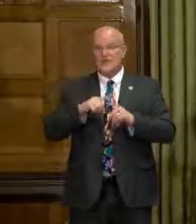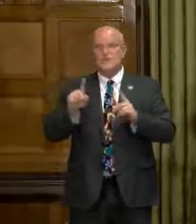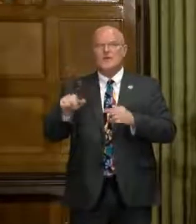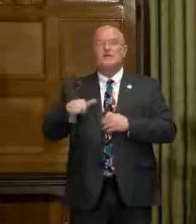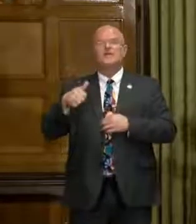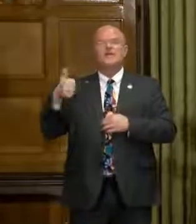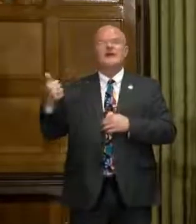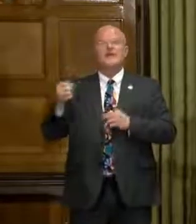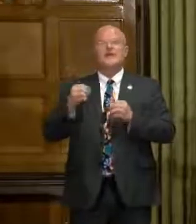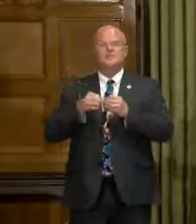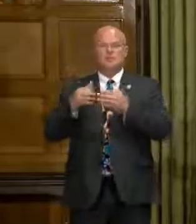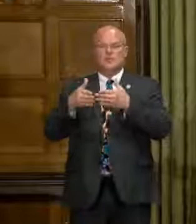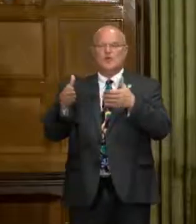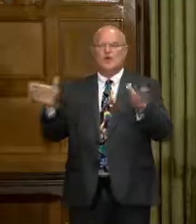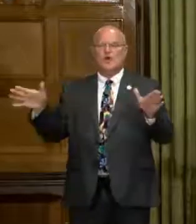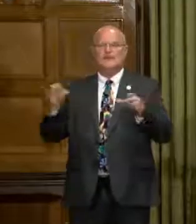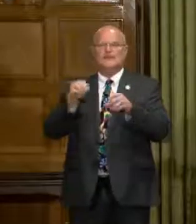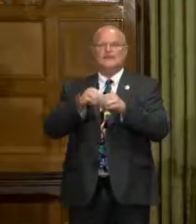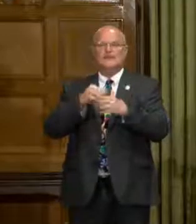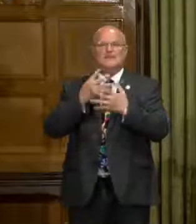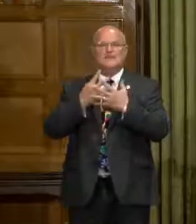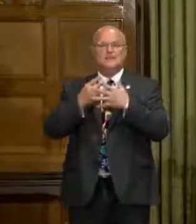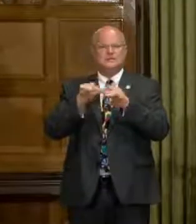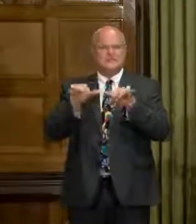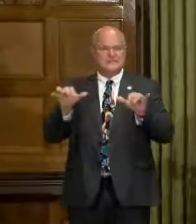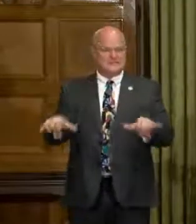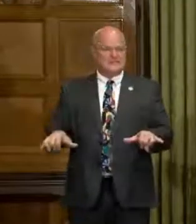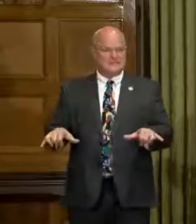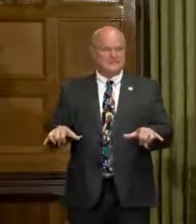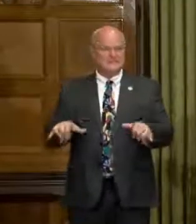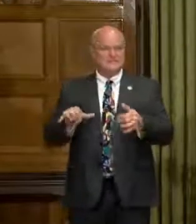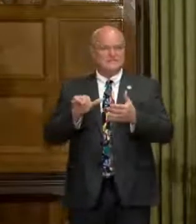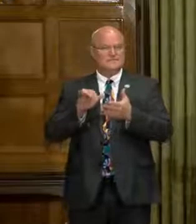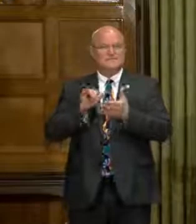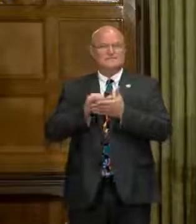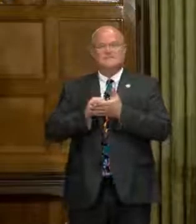there's others more broadly in the prison system